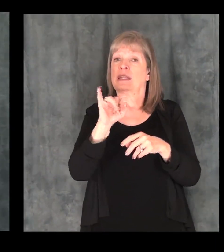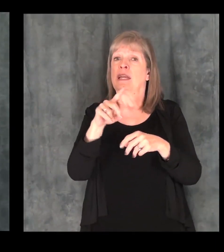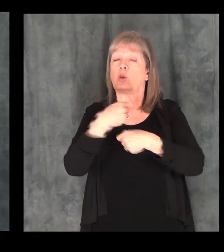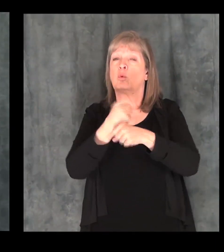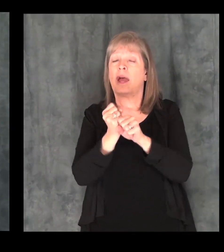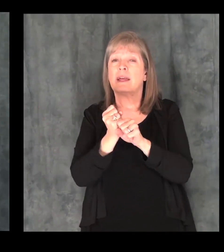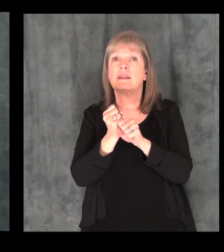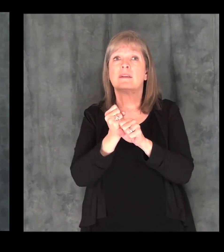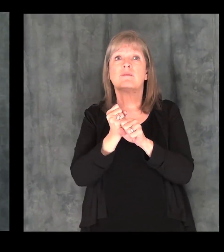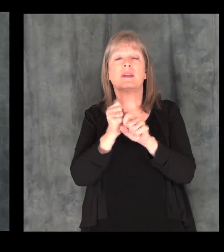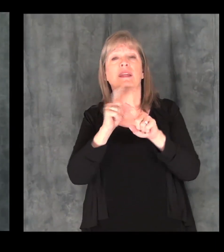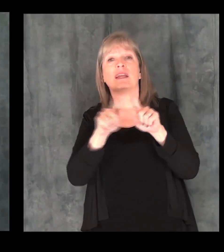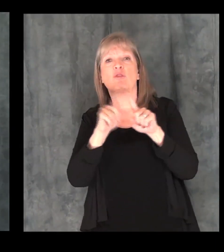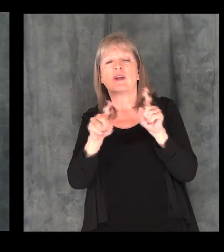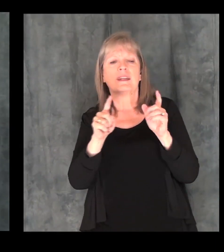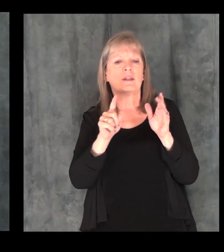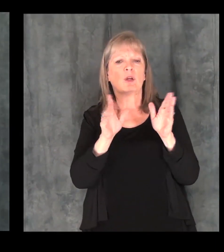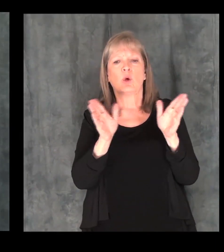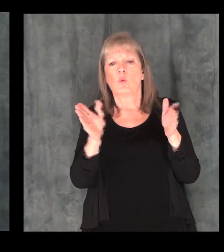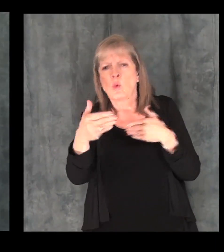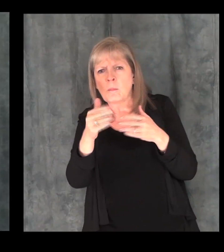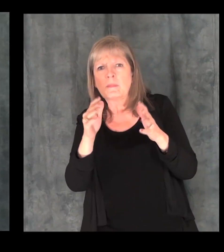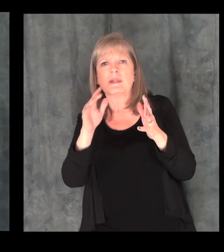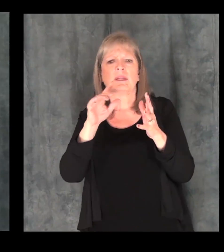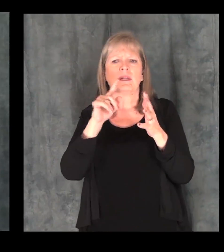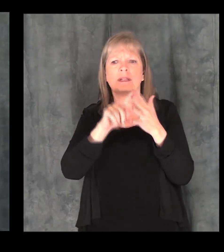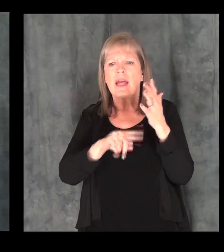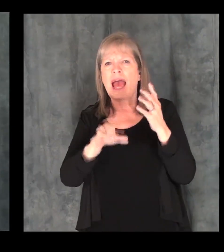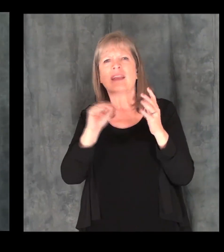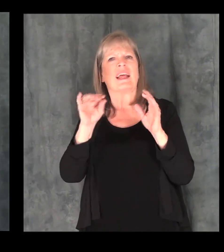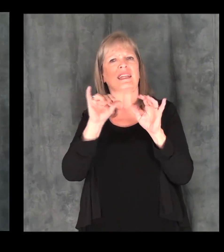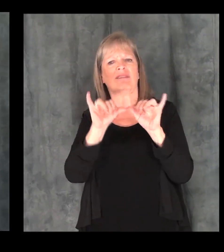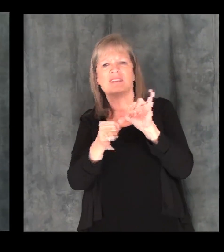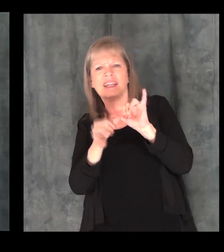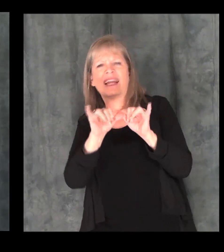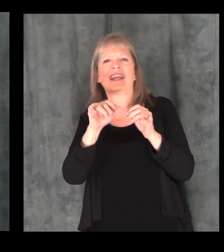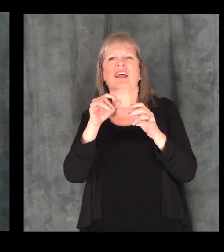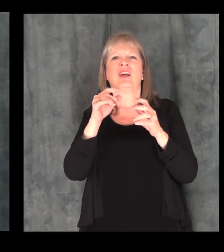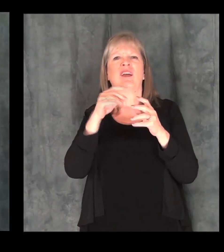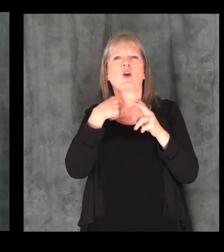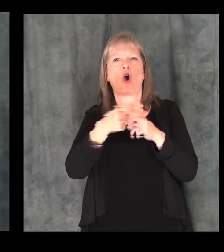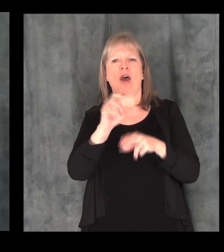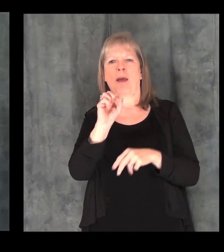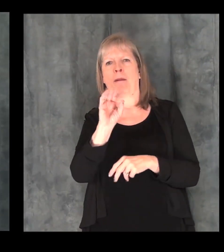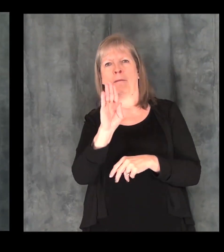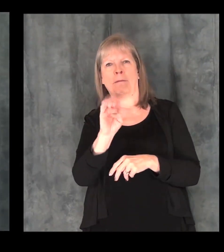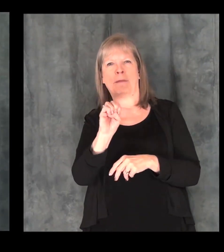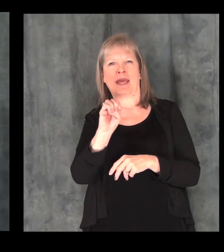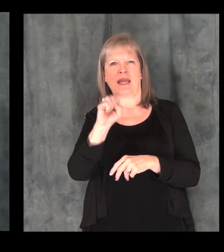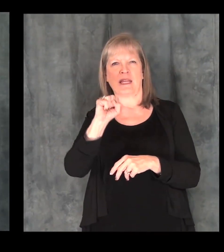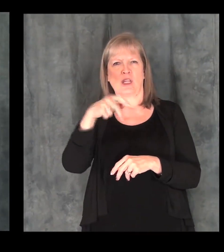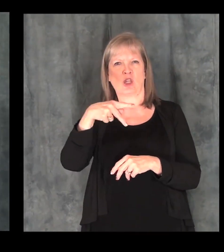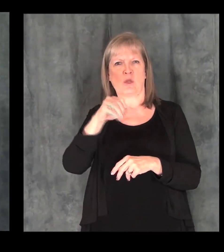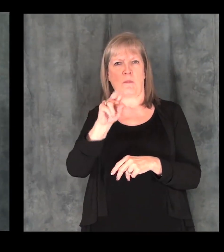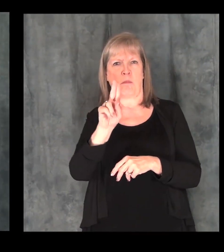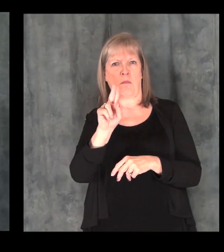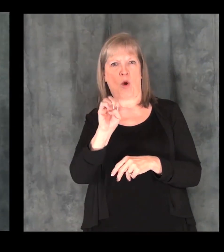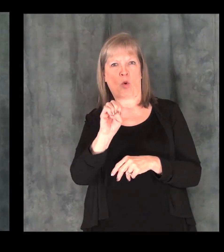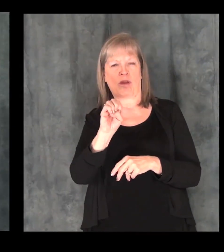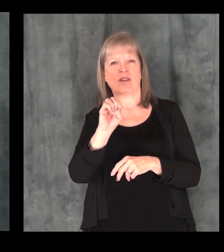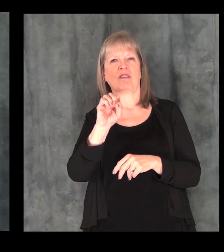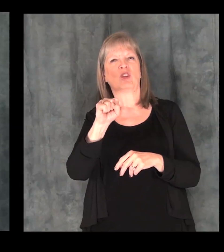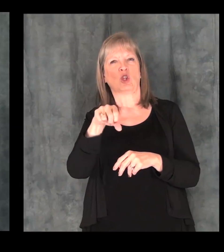the suites and tailored them, and what we would call a bespoke suite, so that all